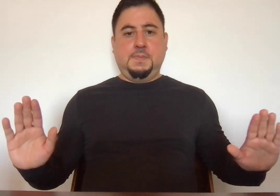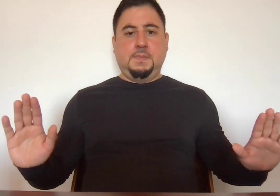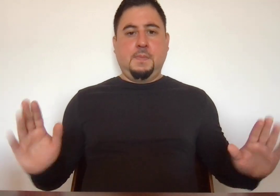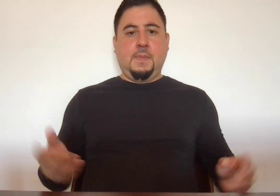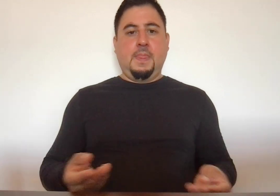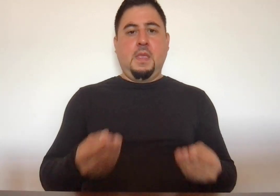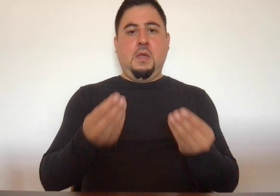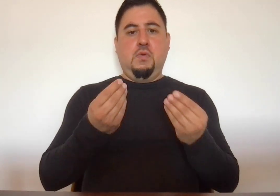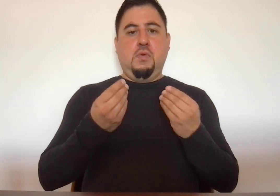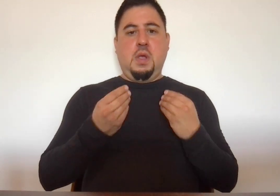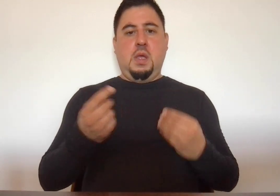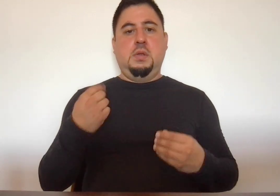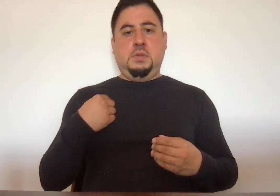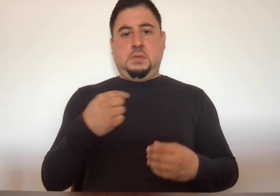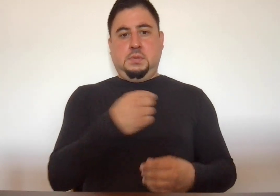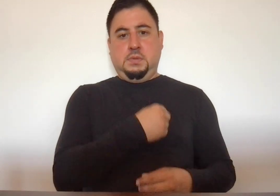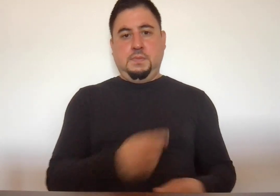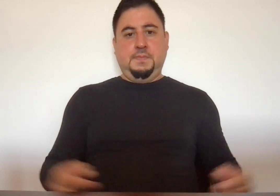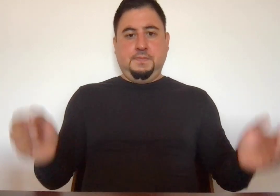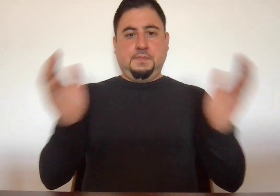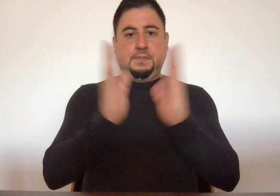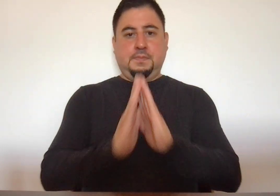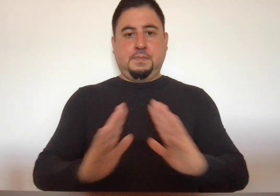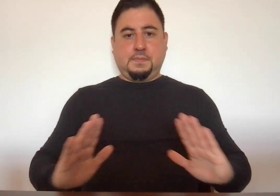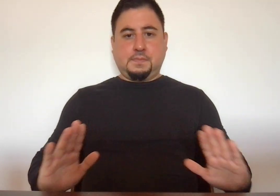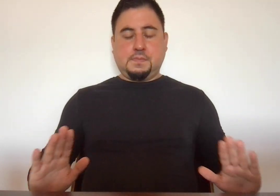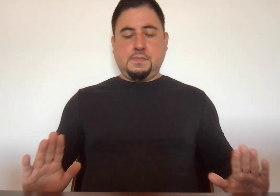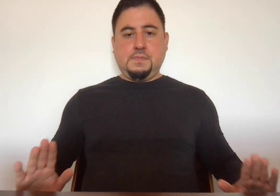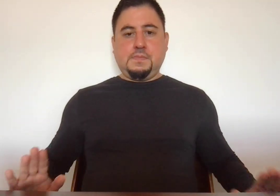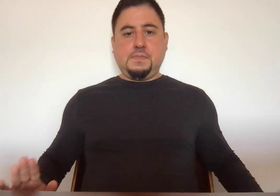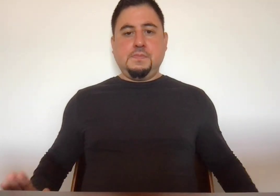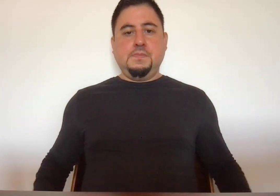peace. Grant us